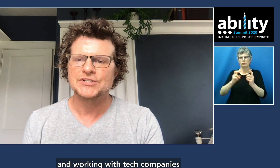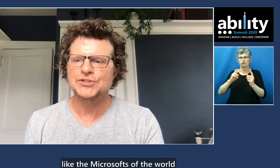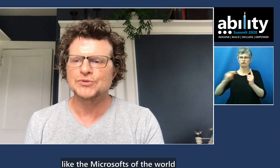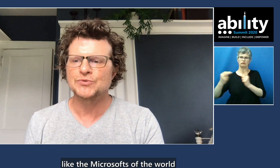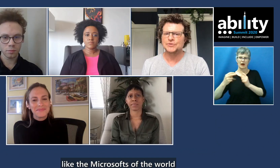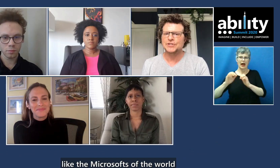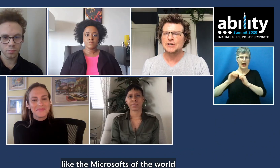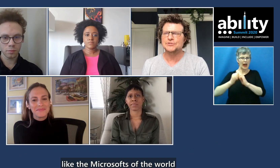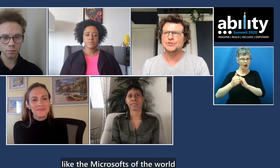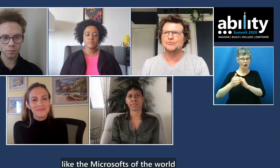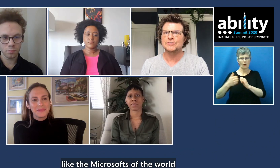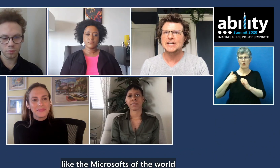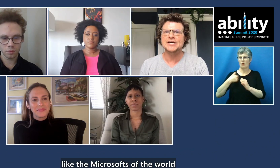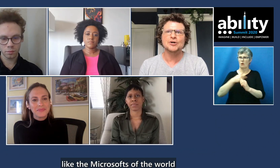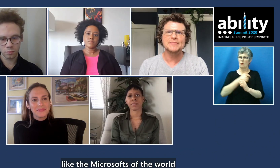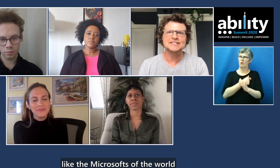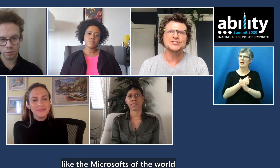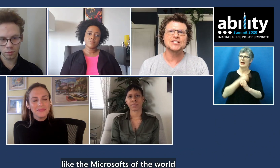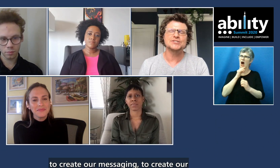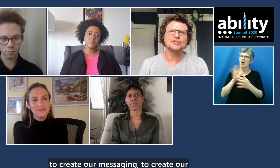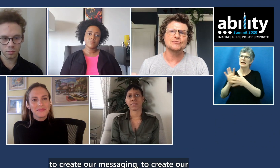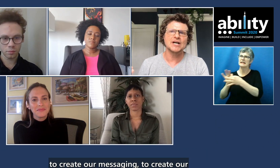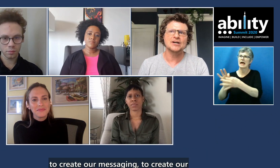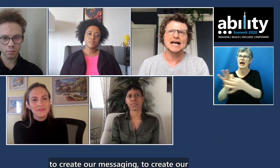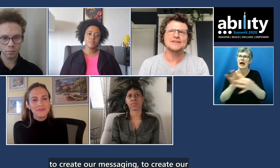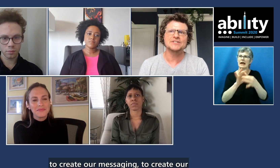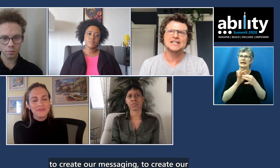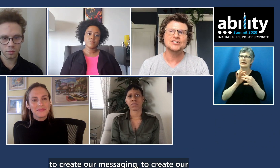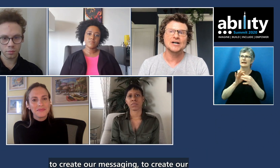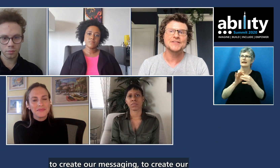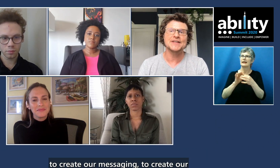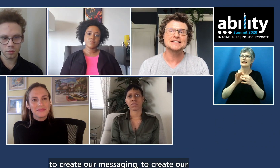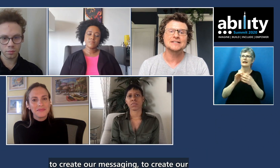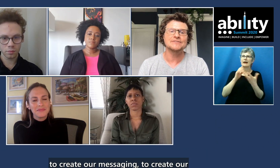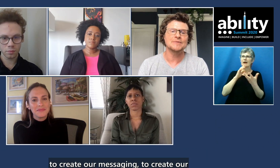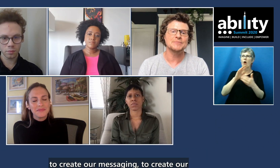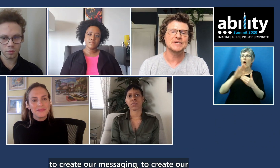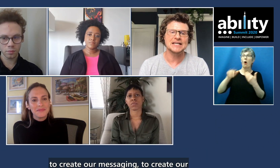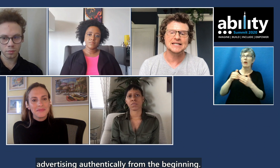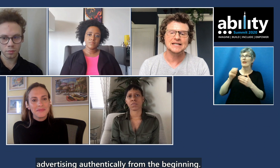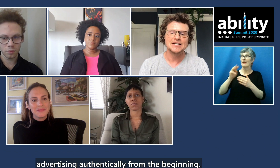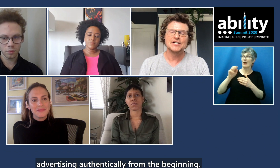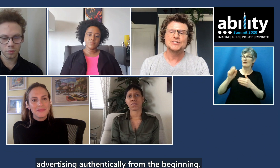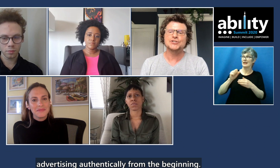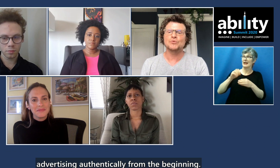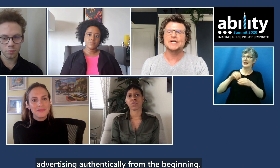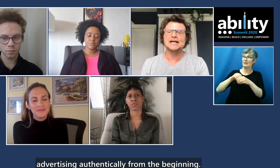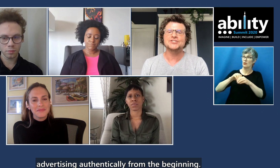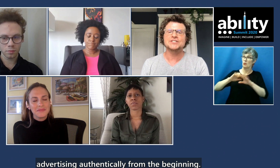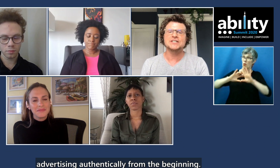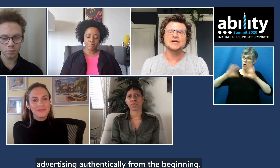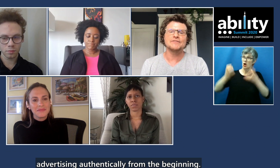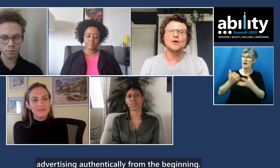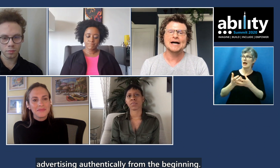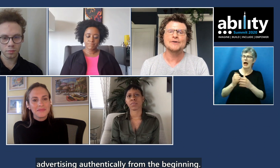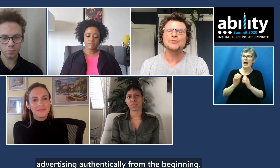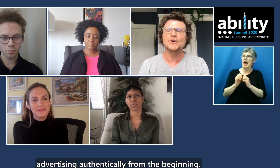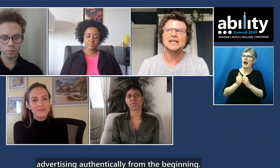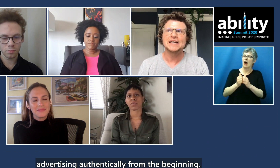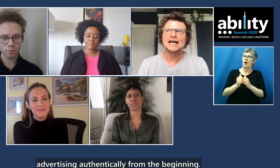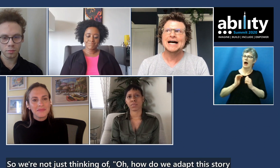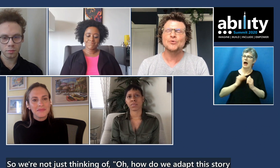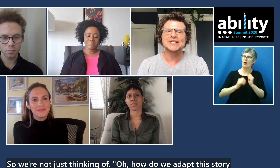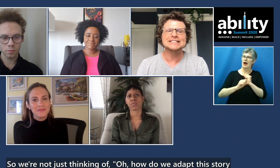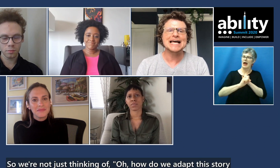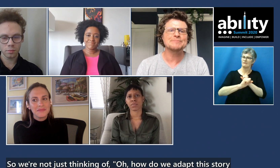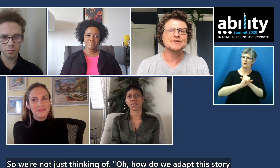world to create our messaging, to create our advertising authentically from the beginning. So we're not just thinking of, oh, how do